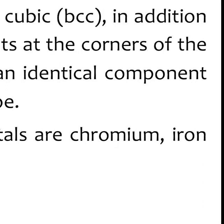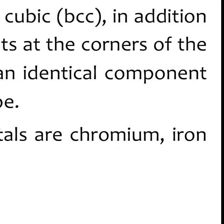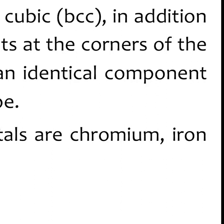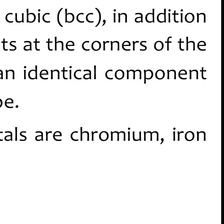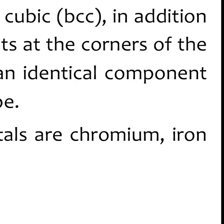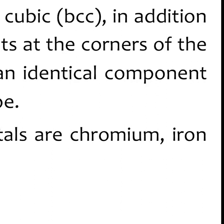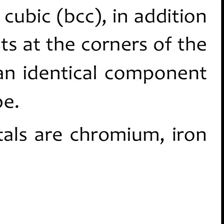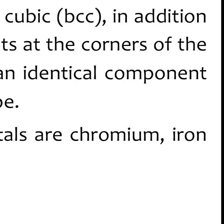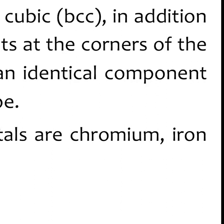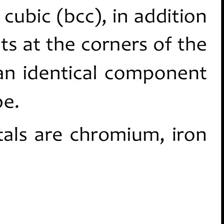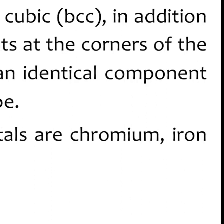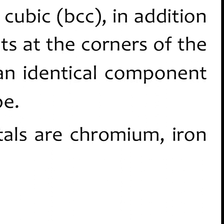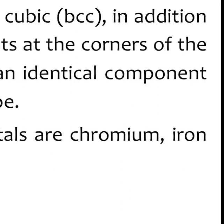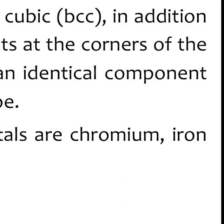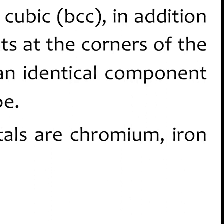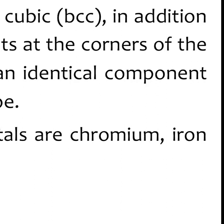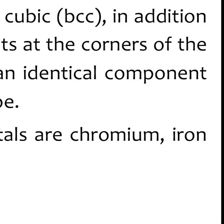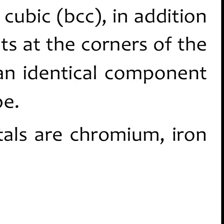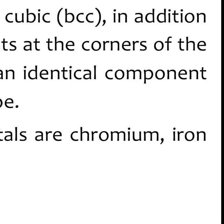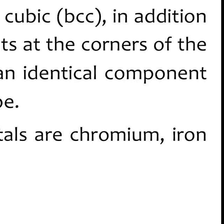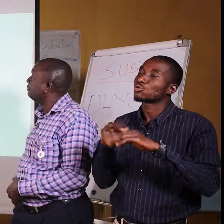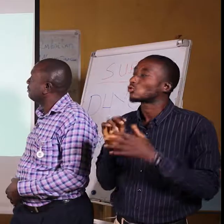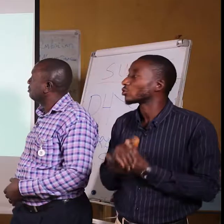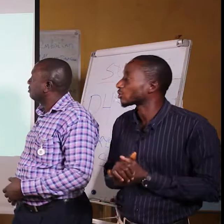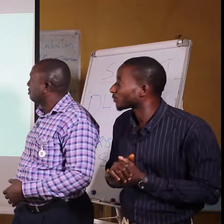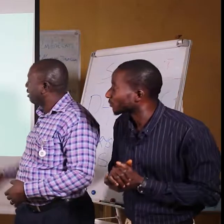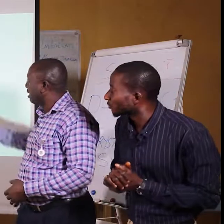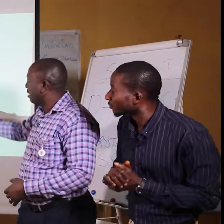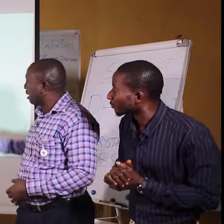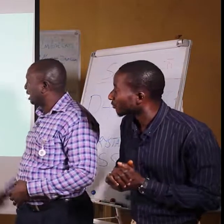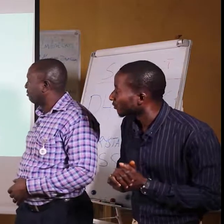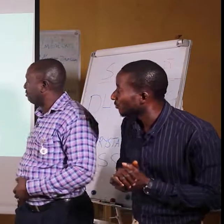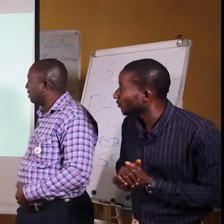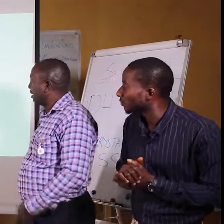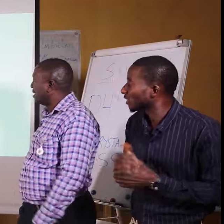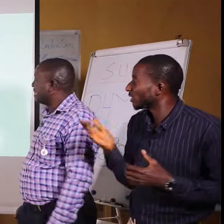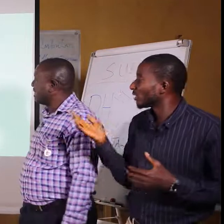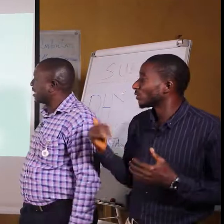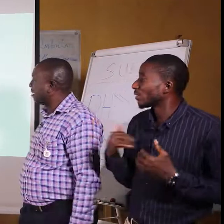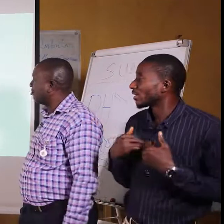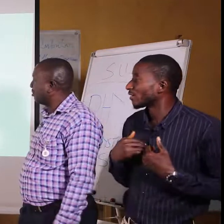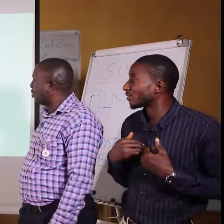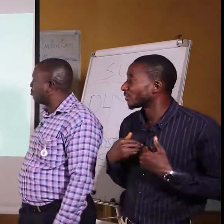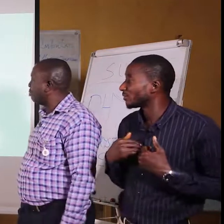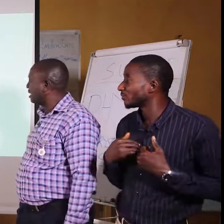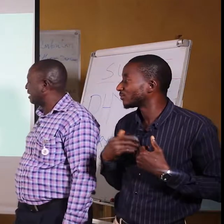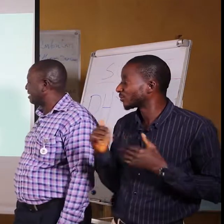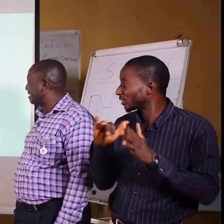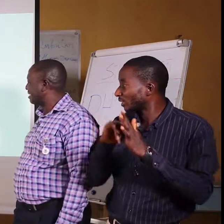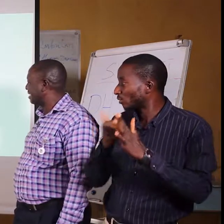and platinum salts. Now here we have the diagram